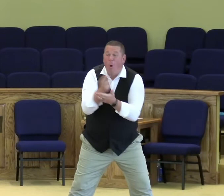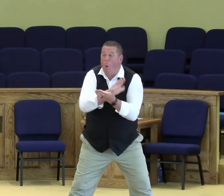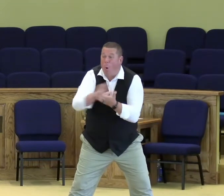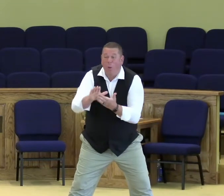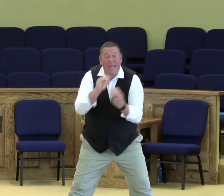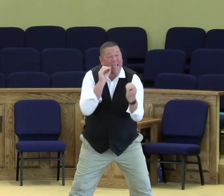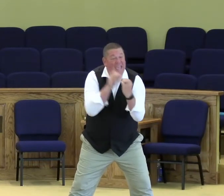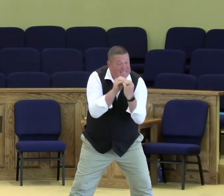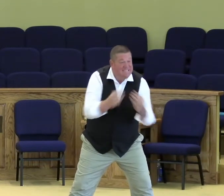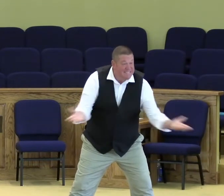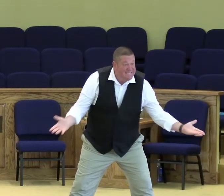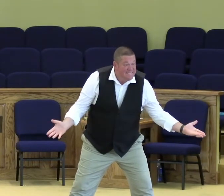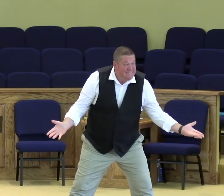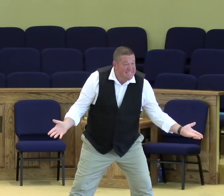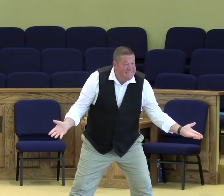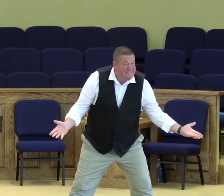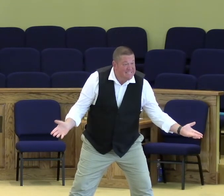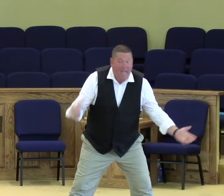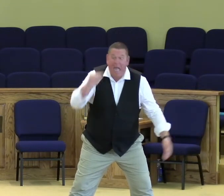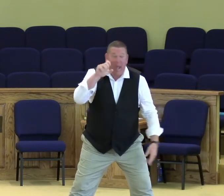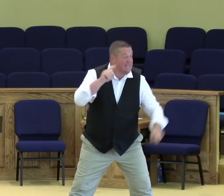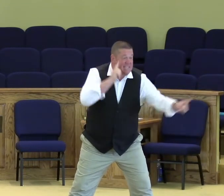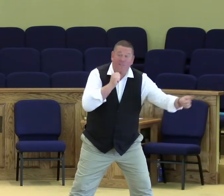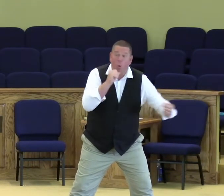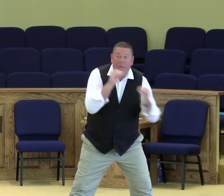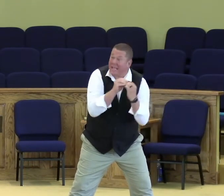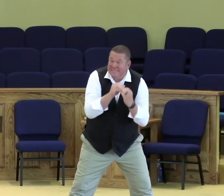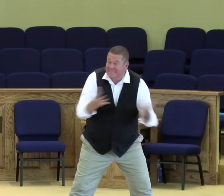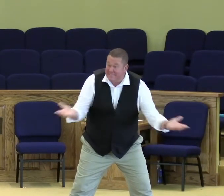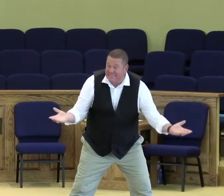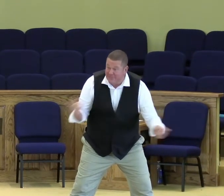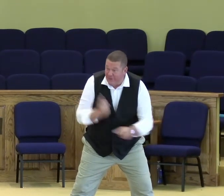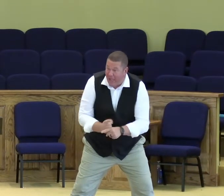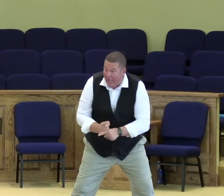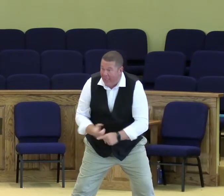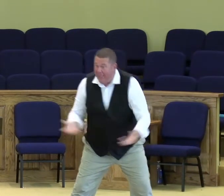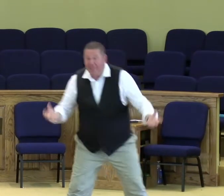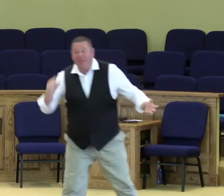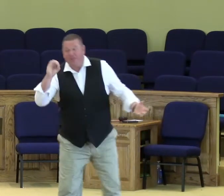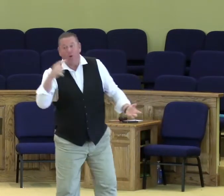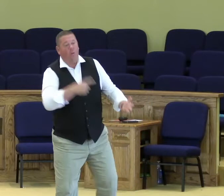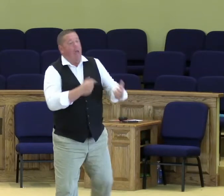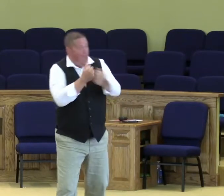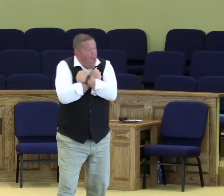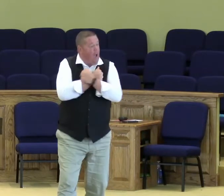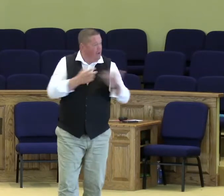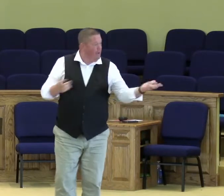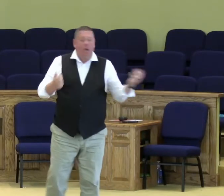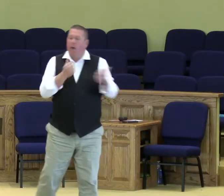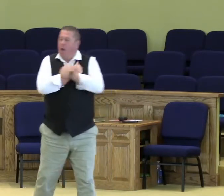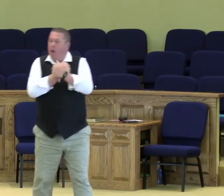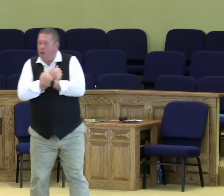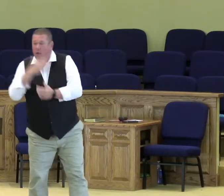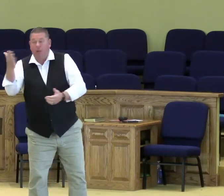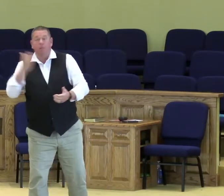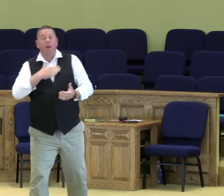with a holy kiss, right? At least the deaf aren't kissing each other, right? So hugging, that's a little better.